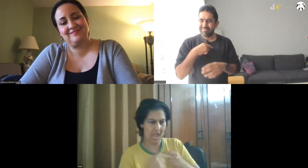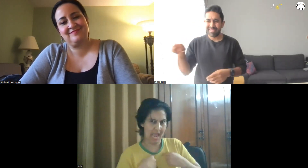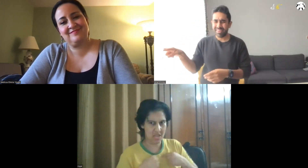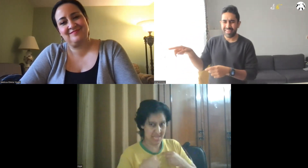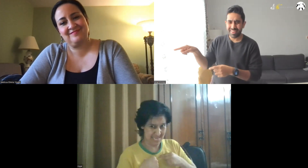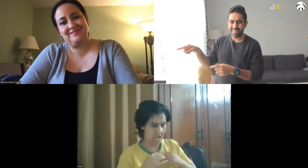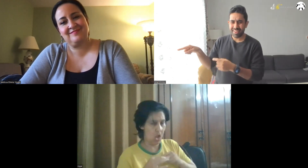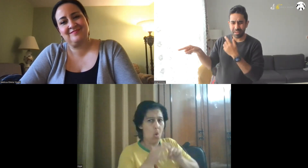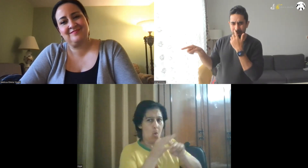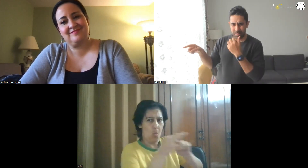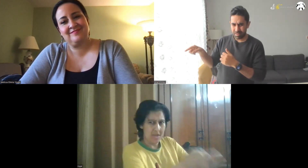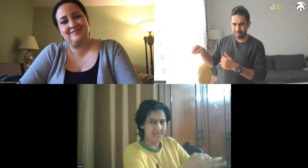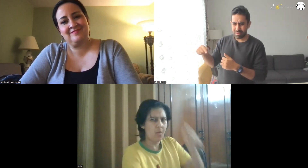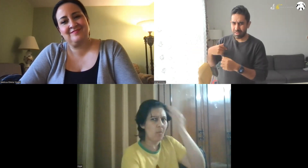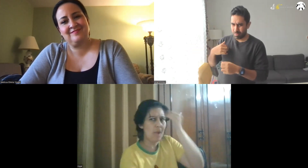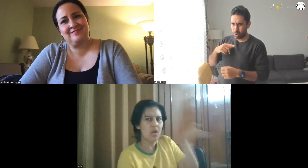sleeveless. You have to wear a dupatta or a suit.